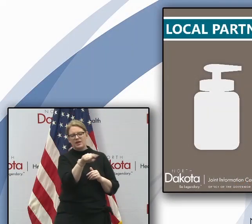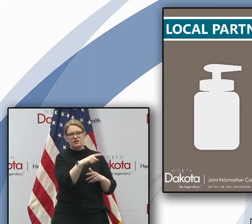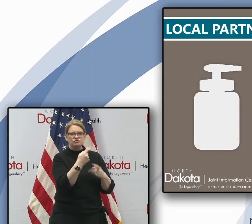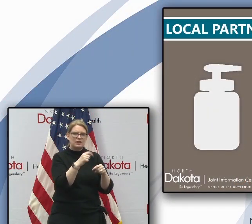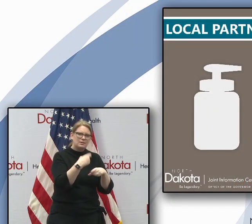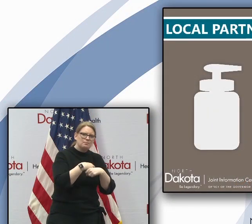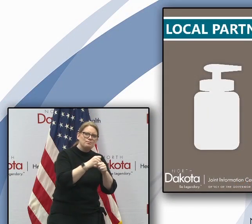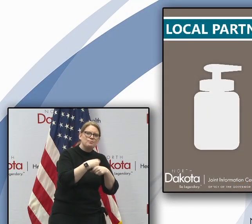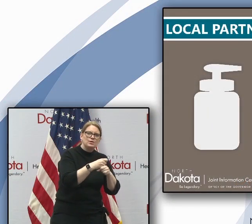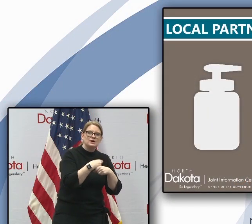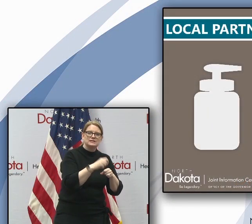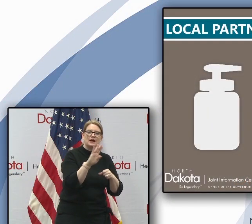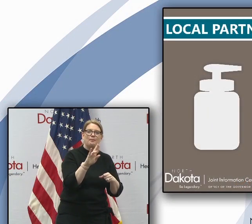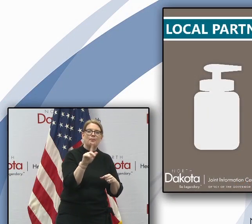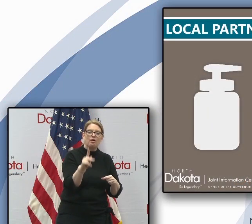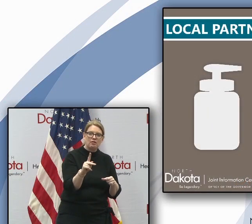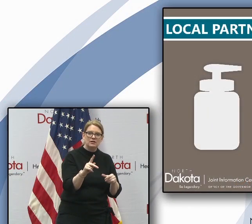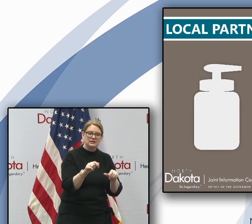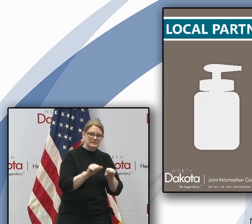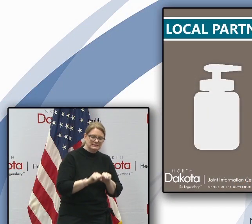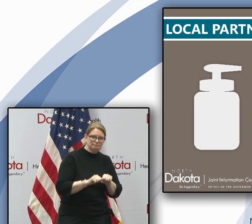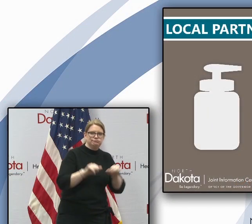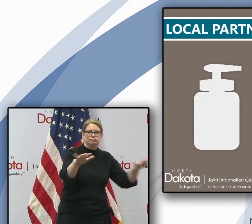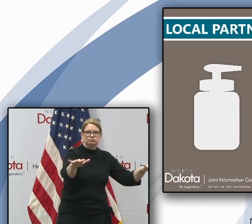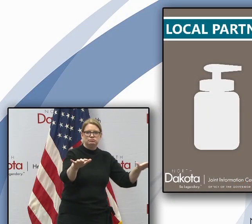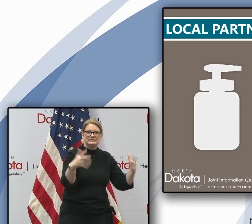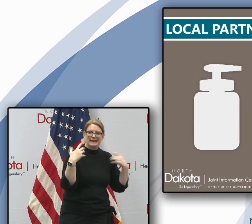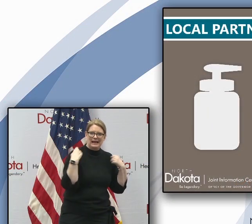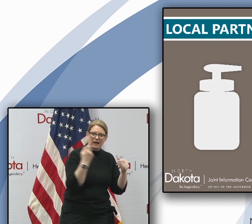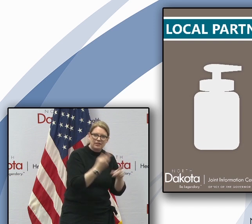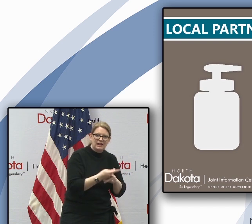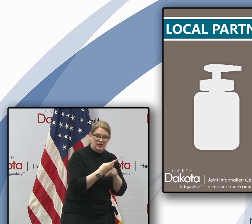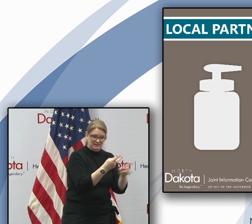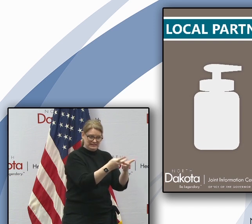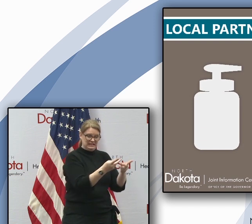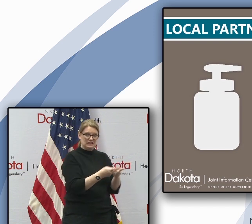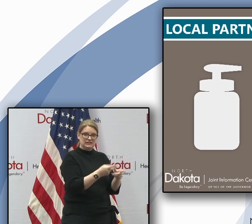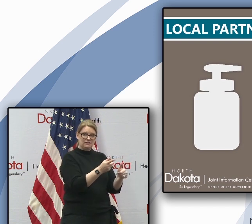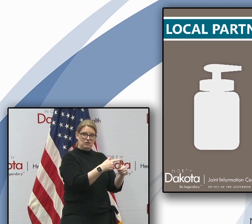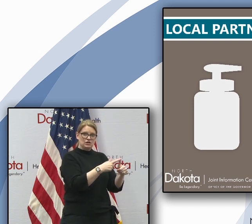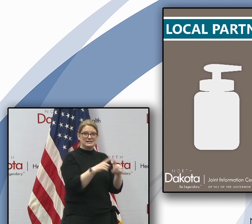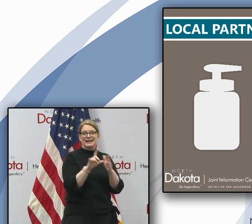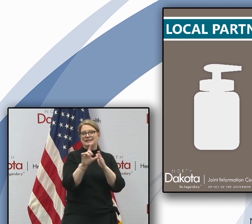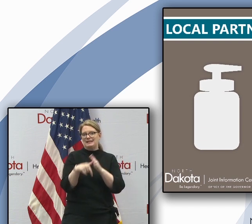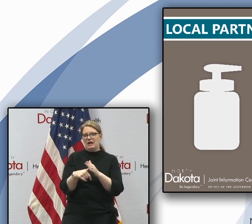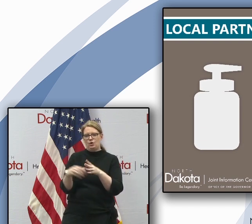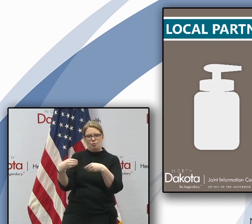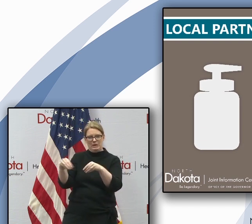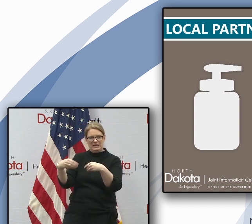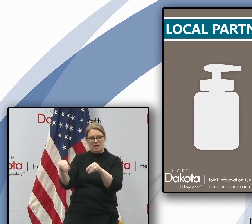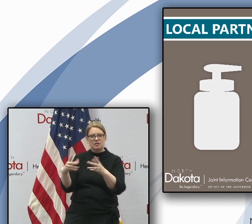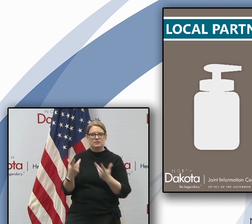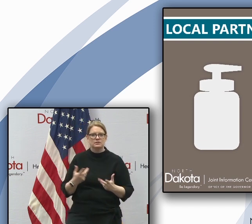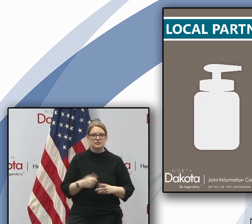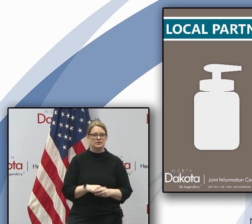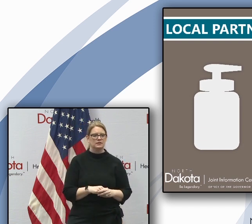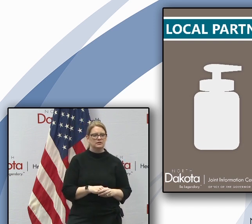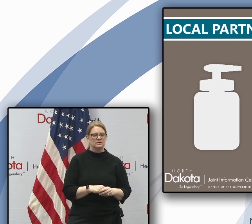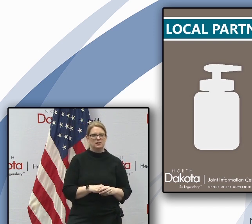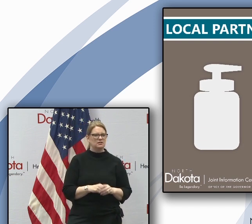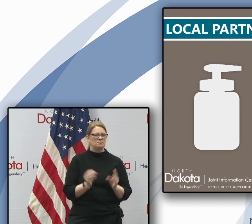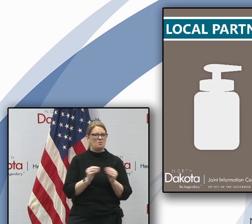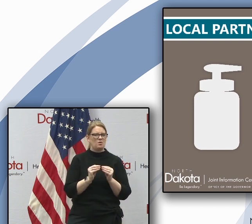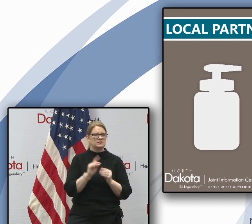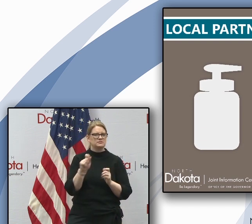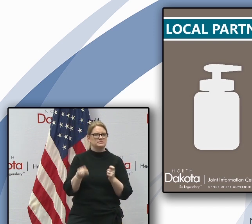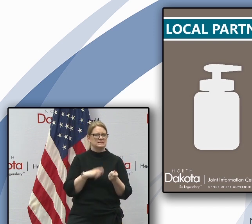it in bulk to be pushed out to healthcare facilities first and then retail later. We'll have more details on